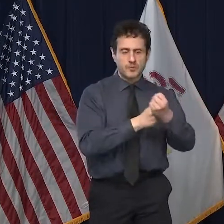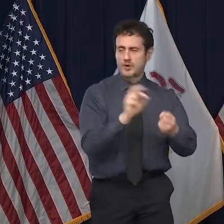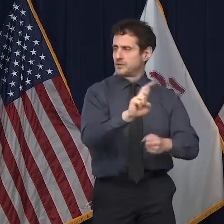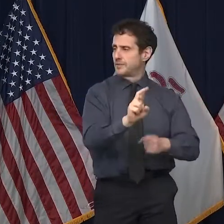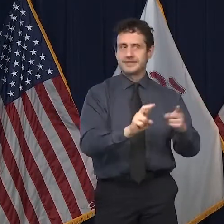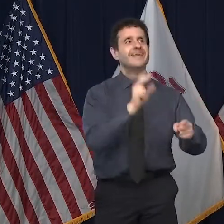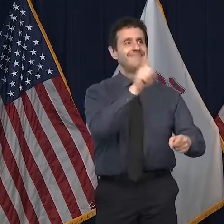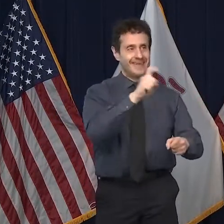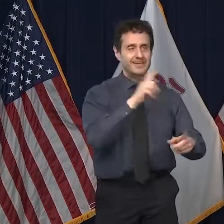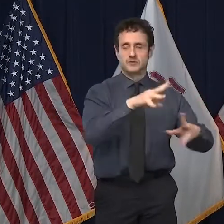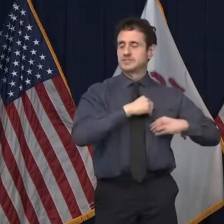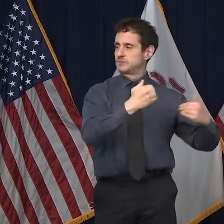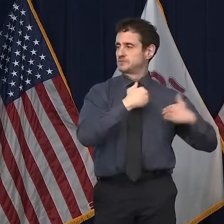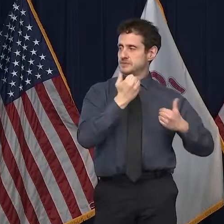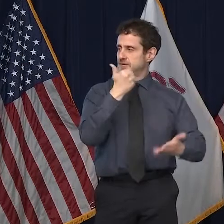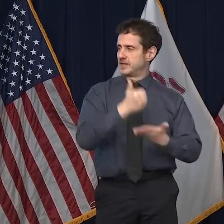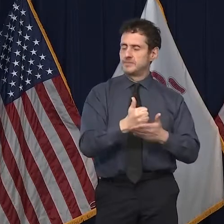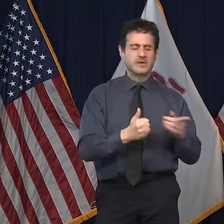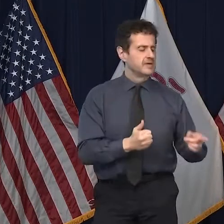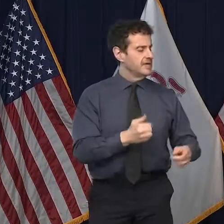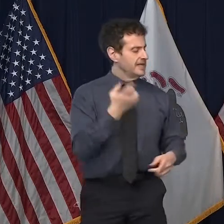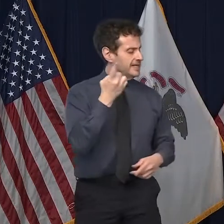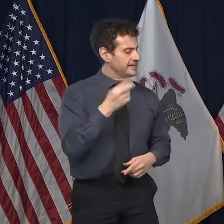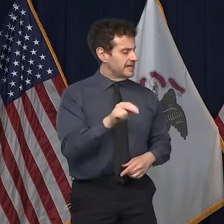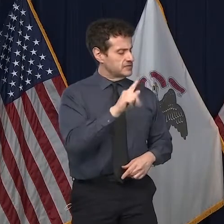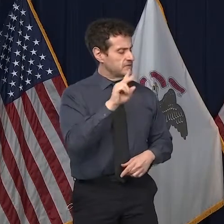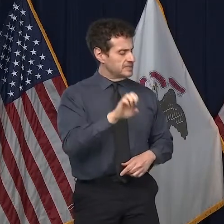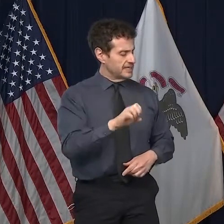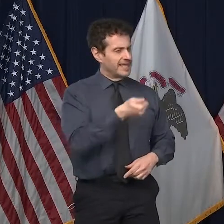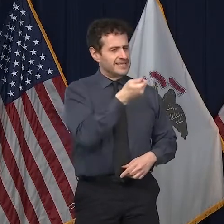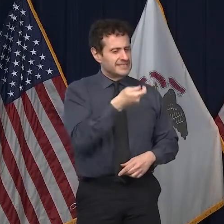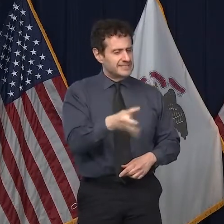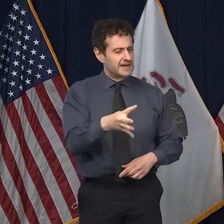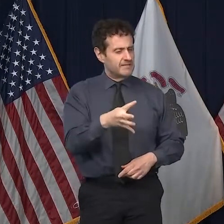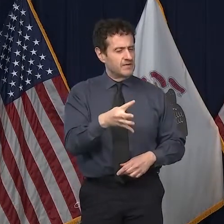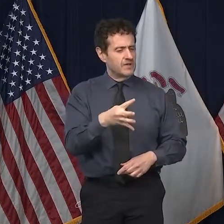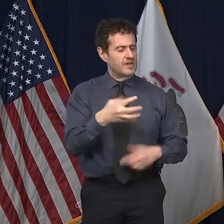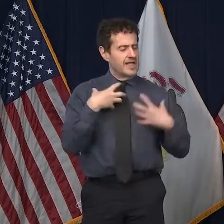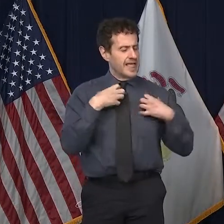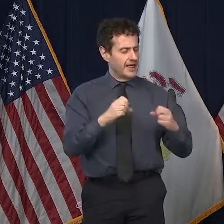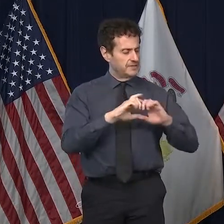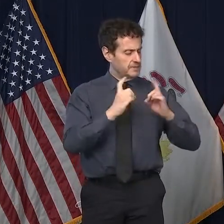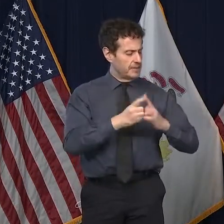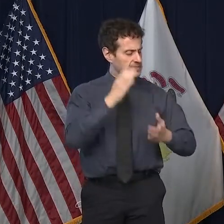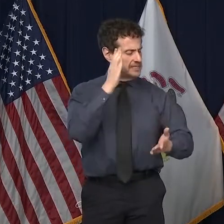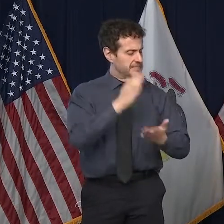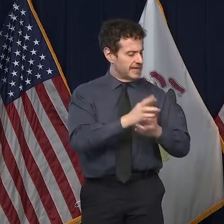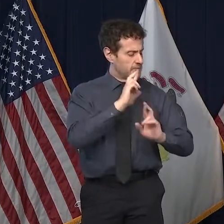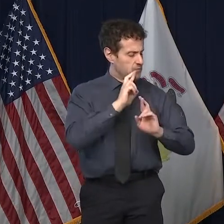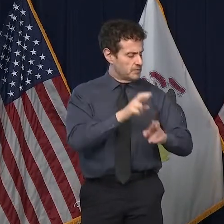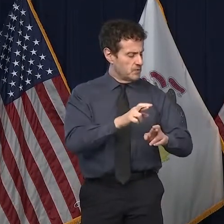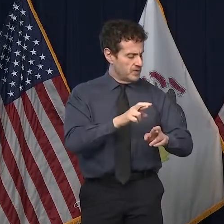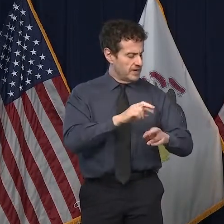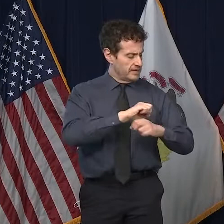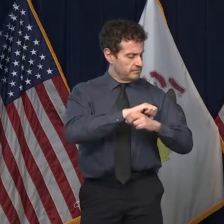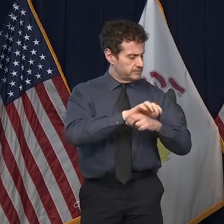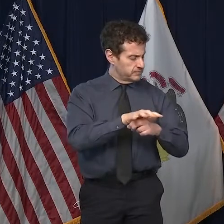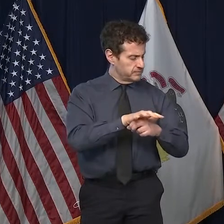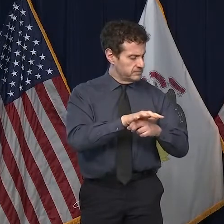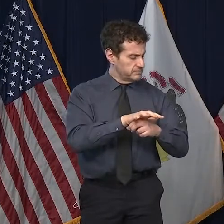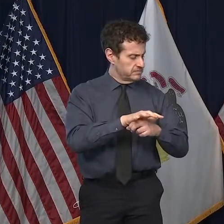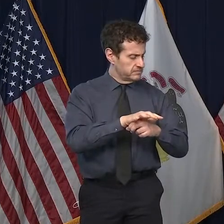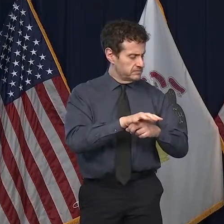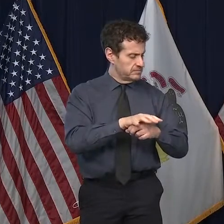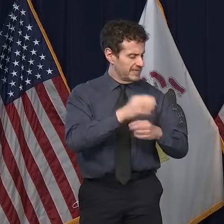Daily Herald for Dr. Ezike. Several county health departments have stopped reporting daily COVID data, blaming the stoppage on a data processing issue at